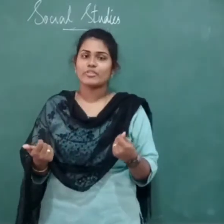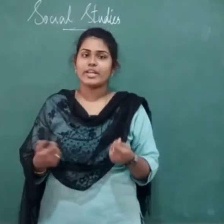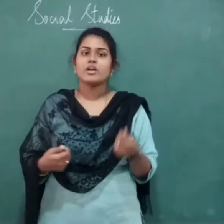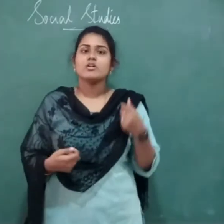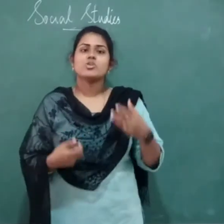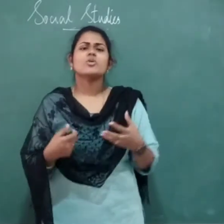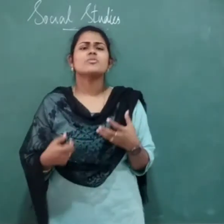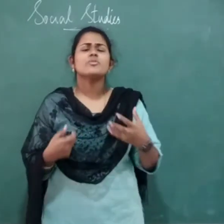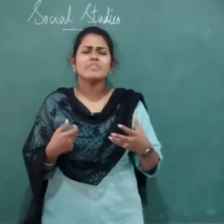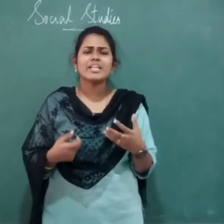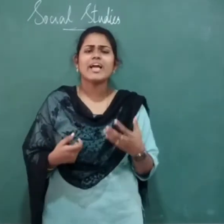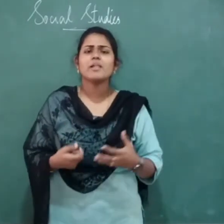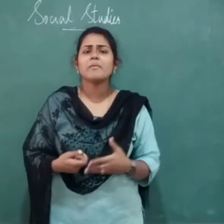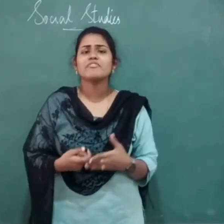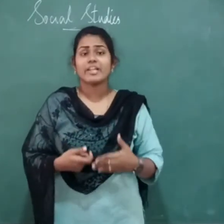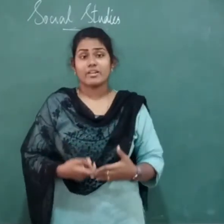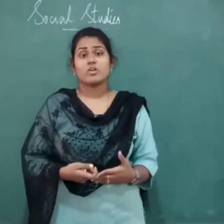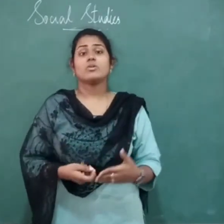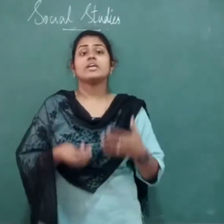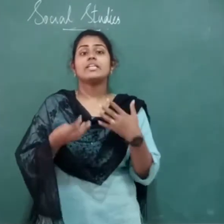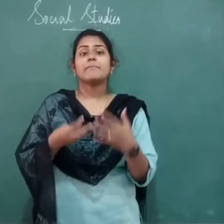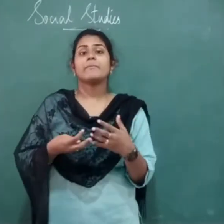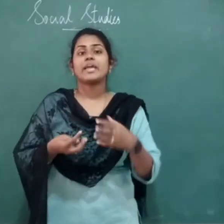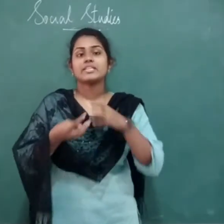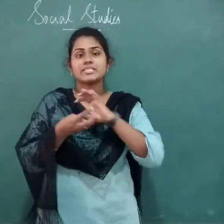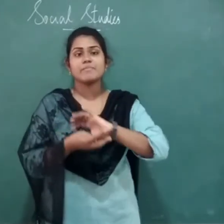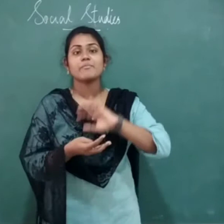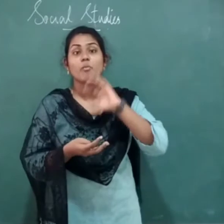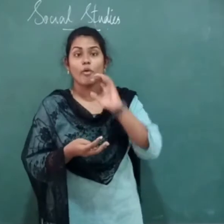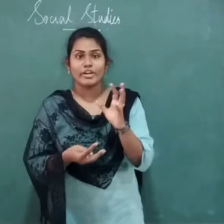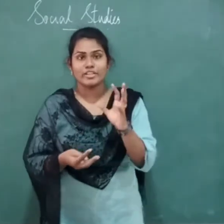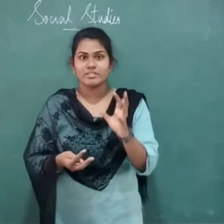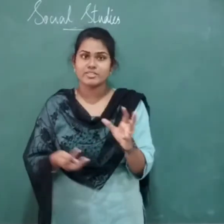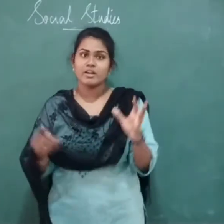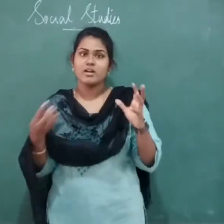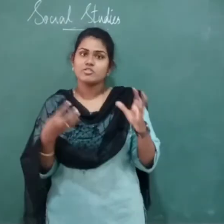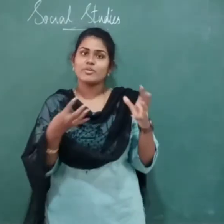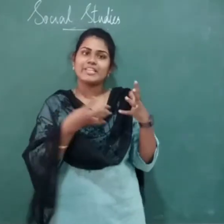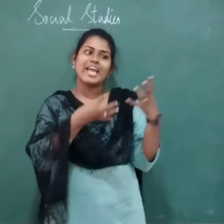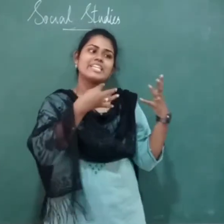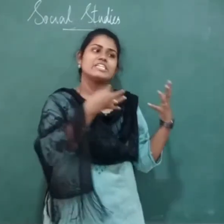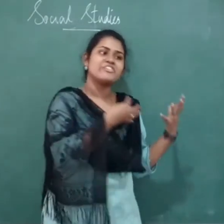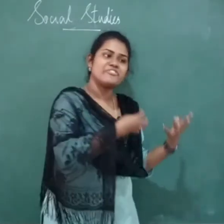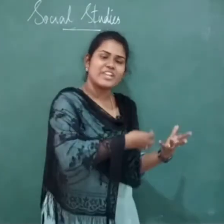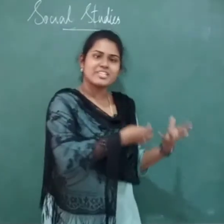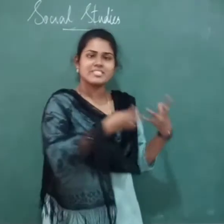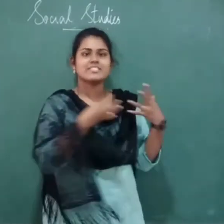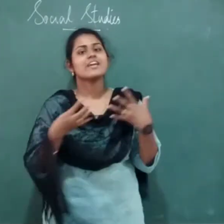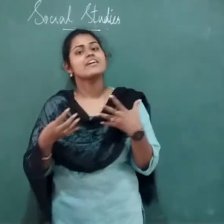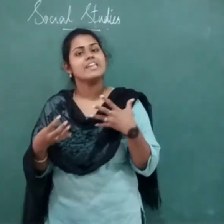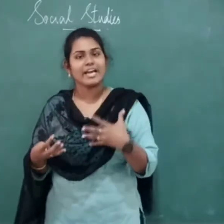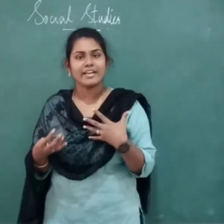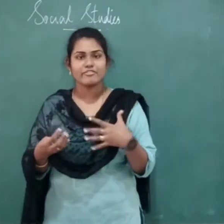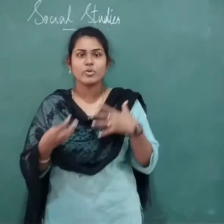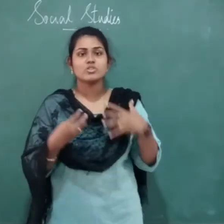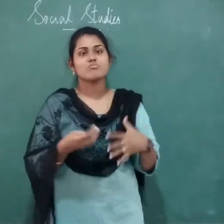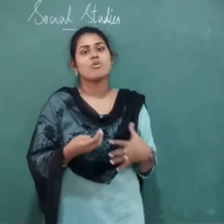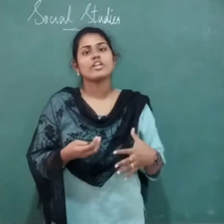clay. So with the help of terracotta, they made some models. So that reflects their life. Those models